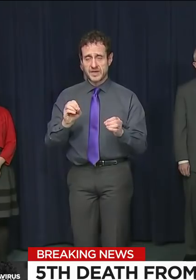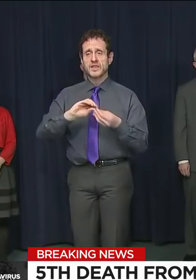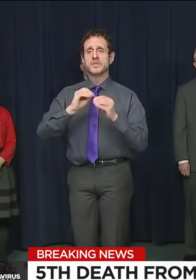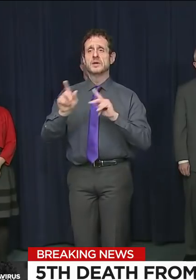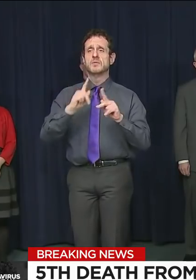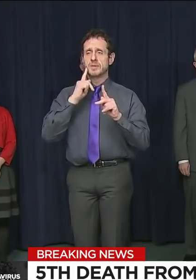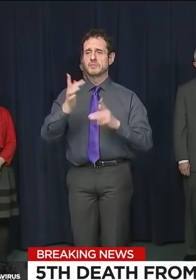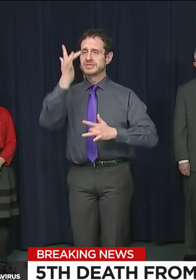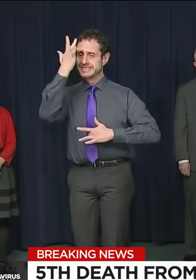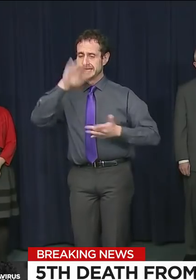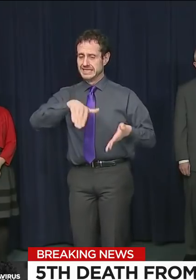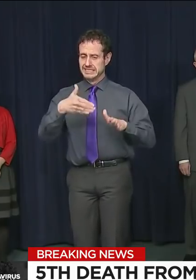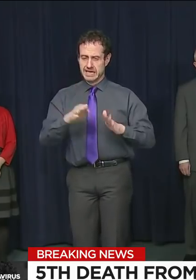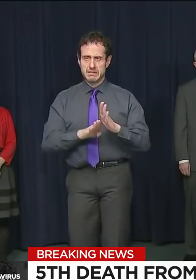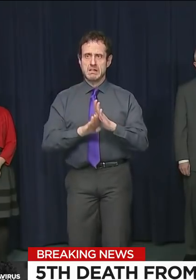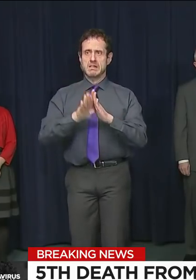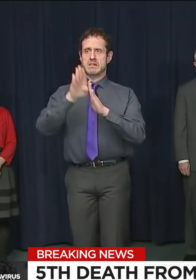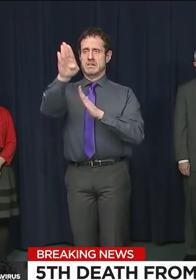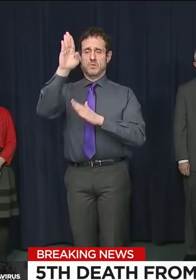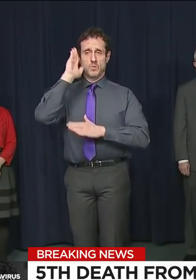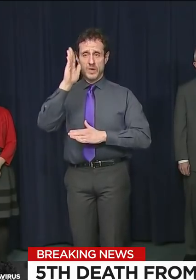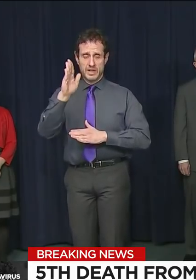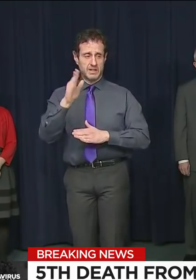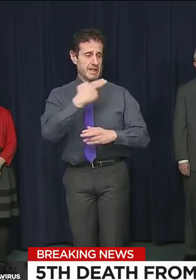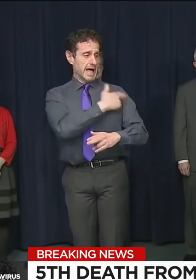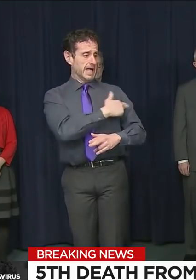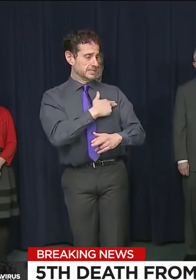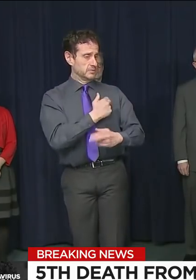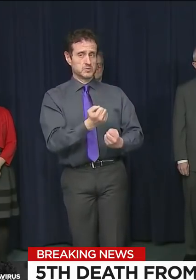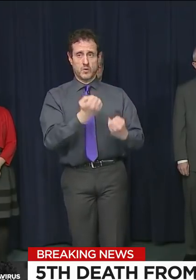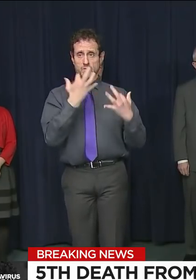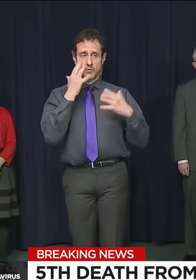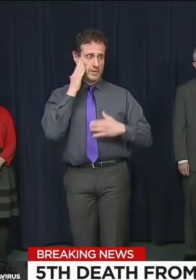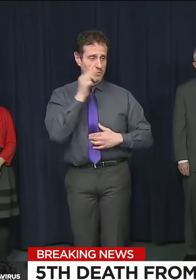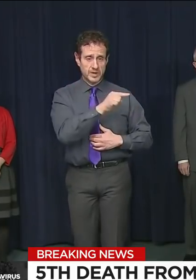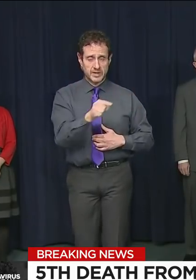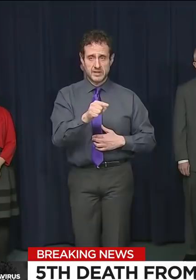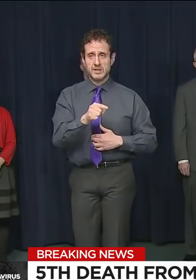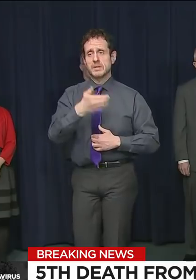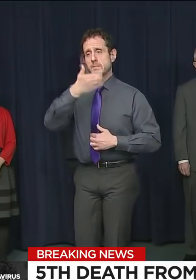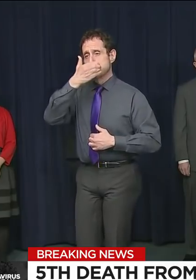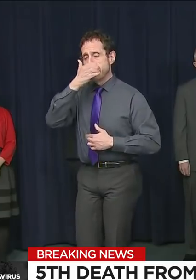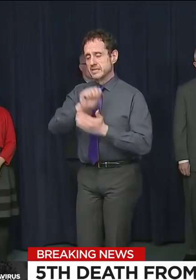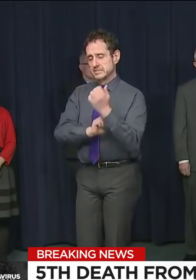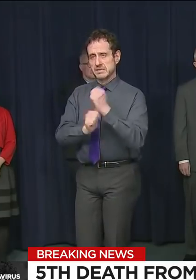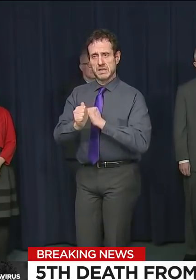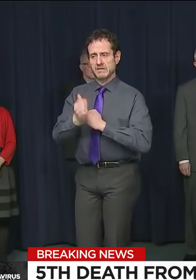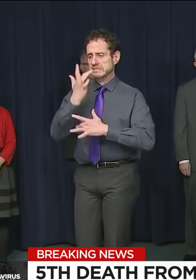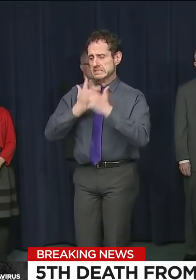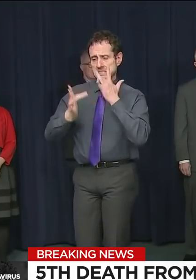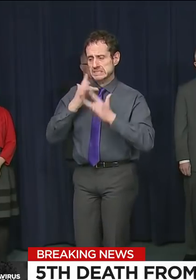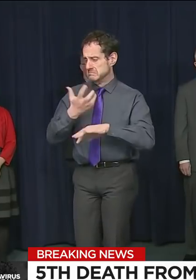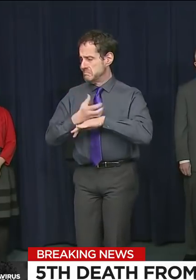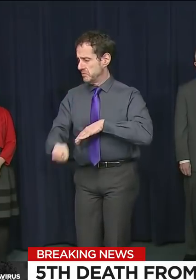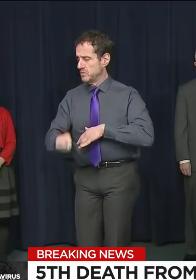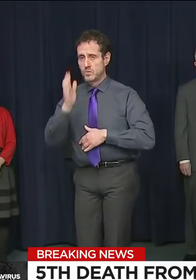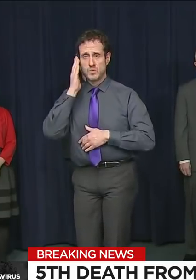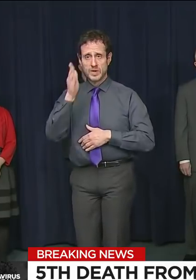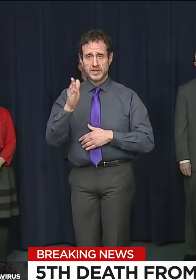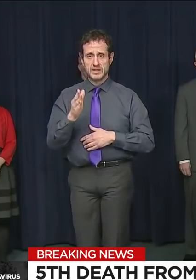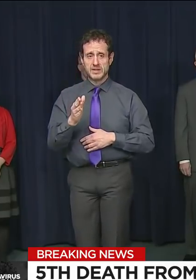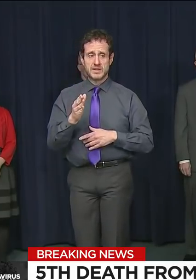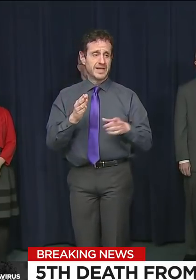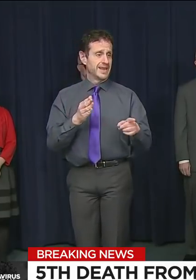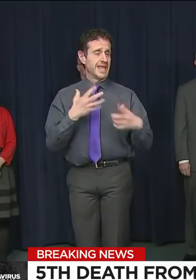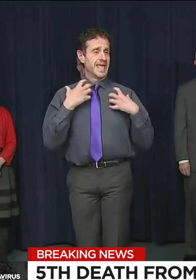Hospital systems will be overwhelmed. Protective equipment will become scarce. And we will not have enough